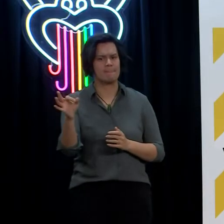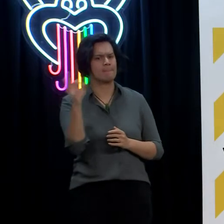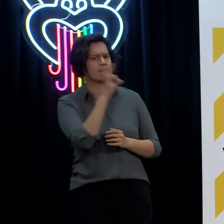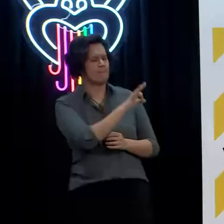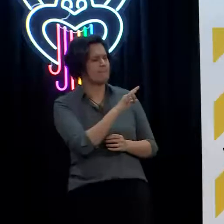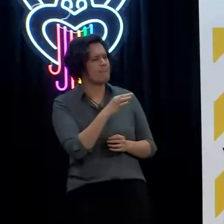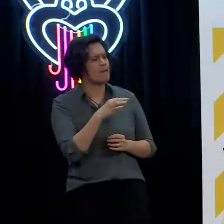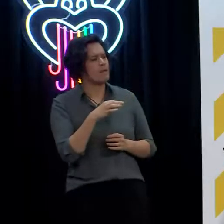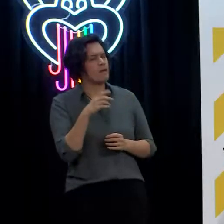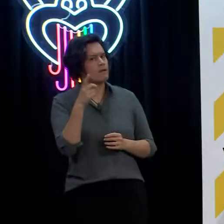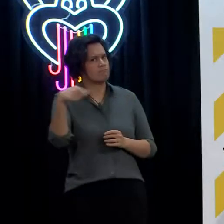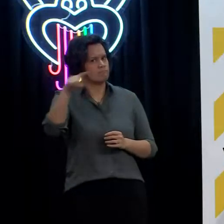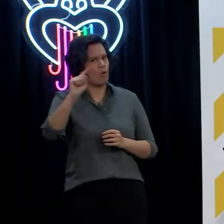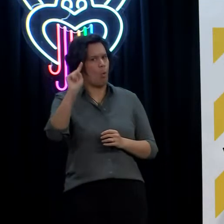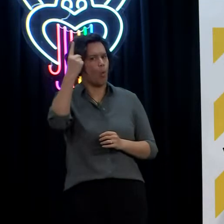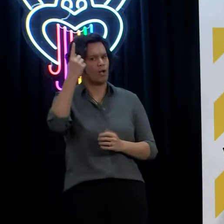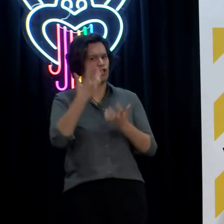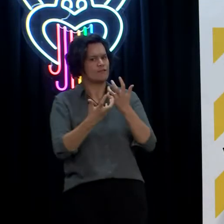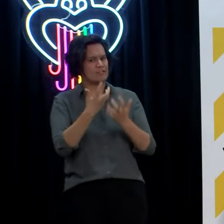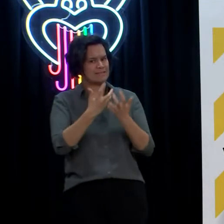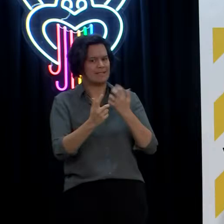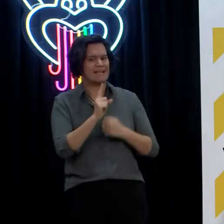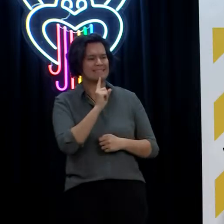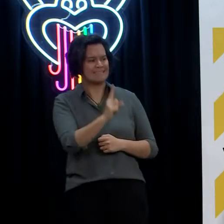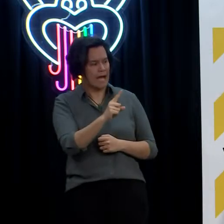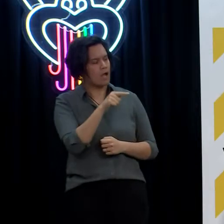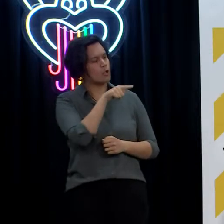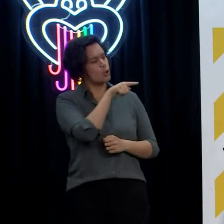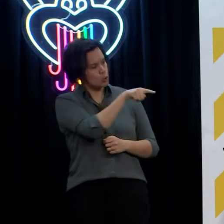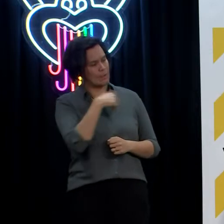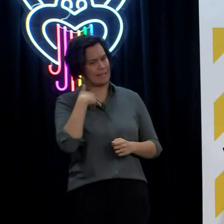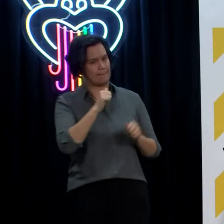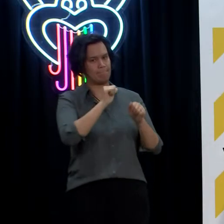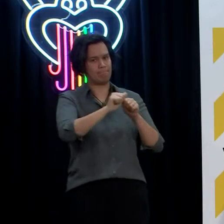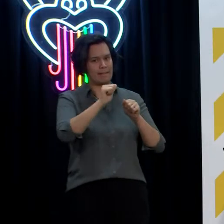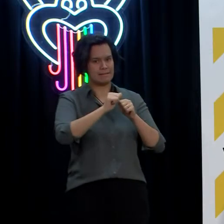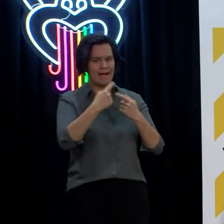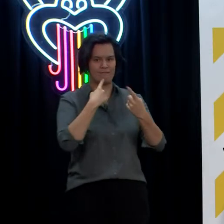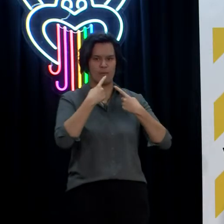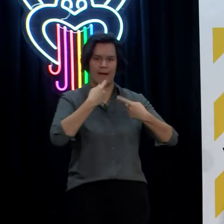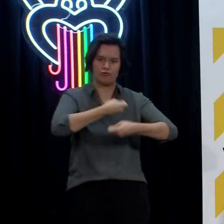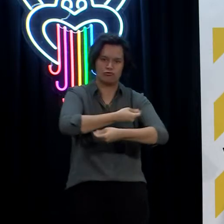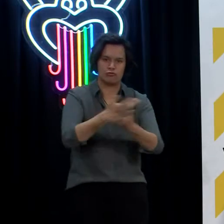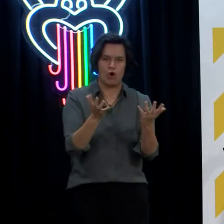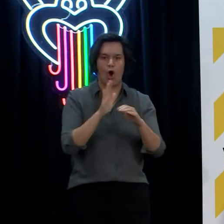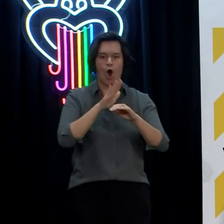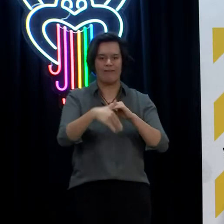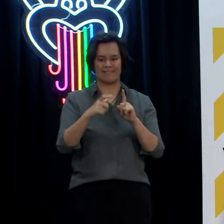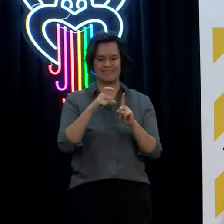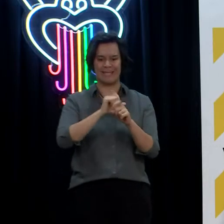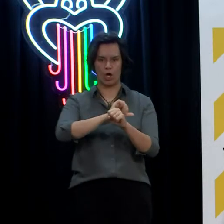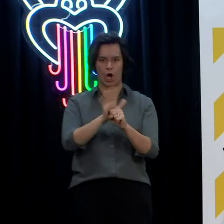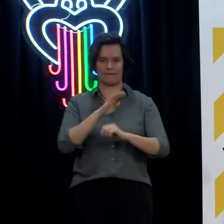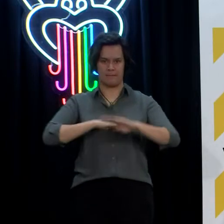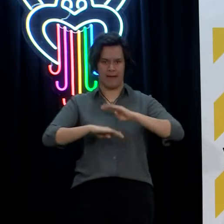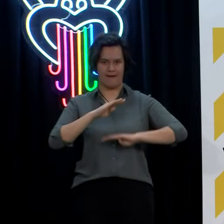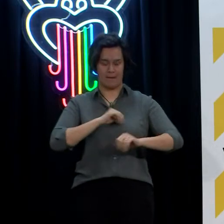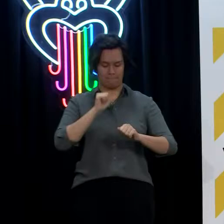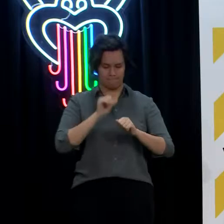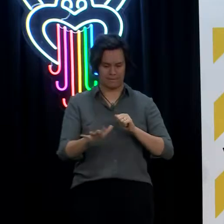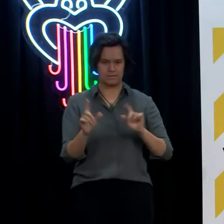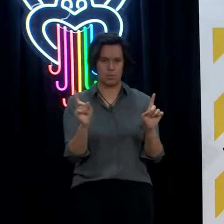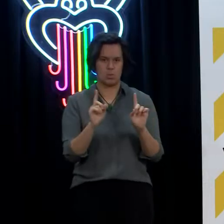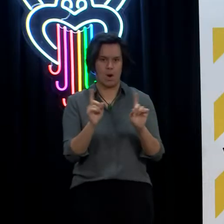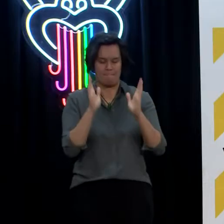Ministry of Health as well to put out better guidelines in line of Delta. They say you haven't done that since Delta came out. They believe